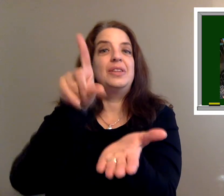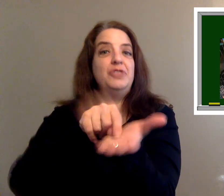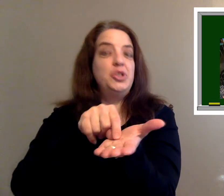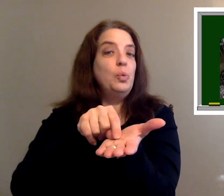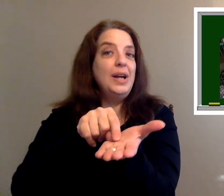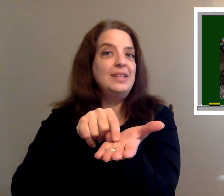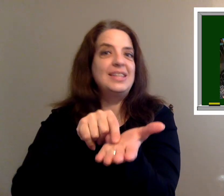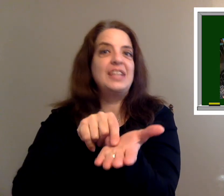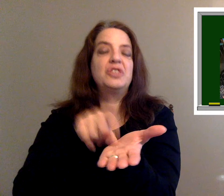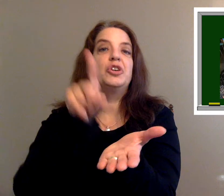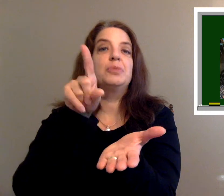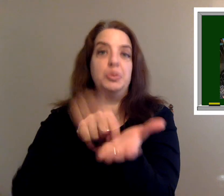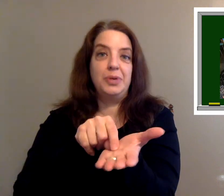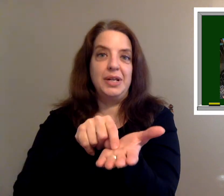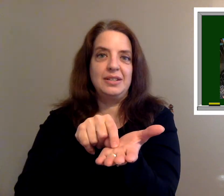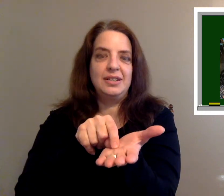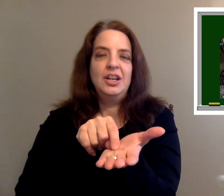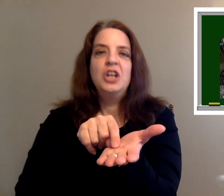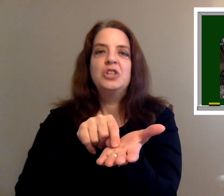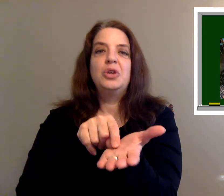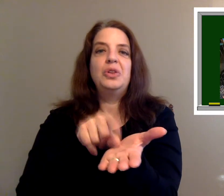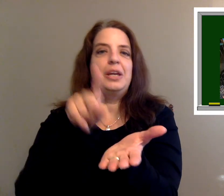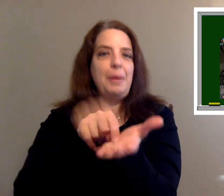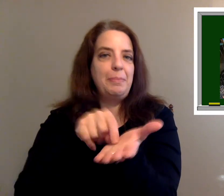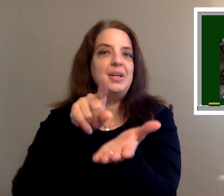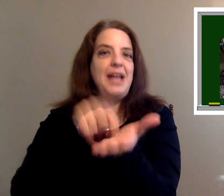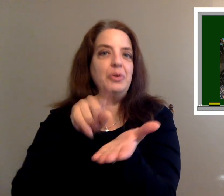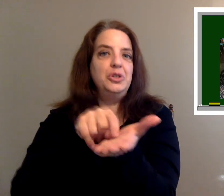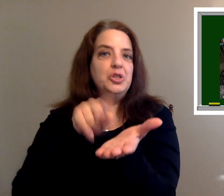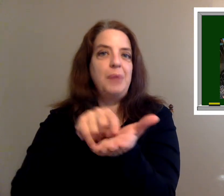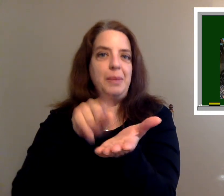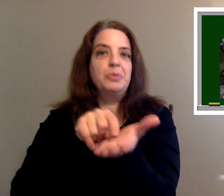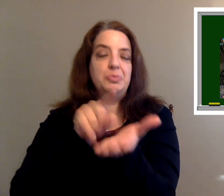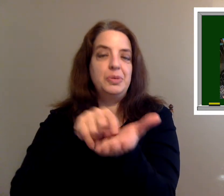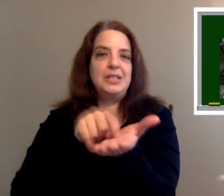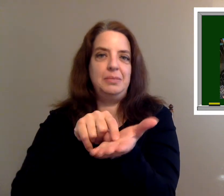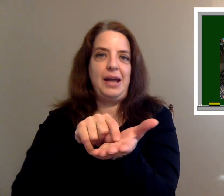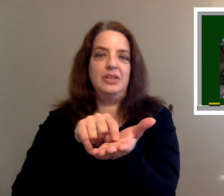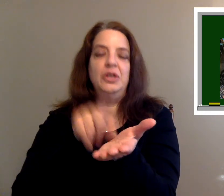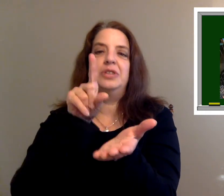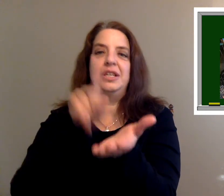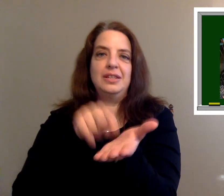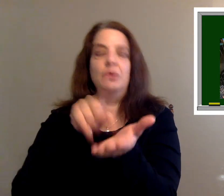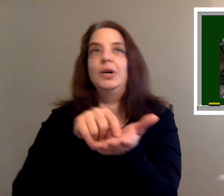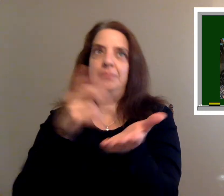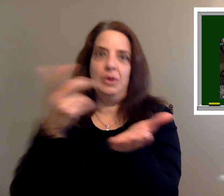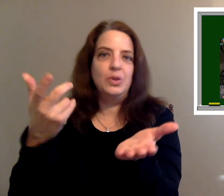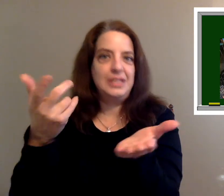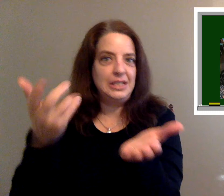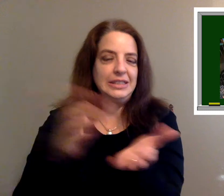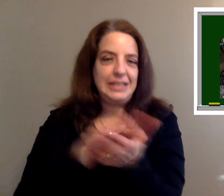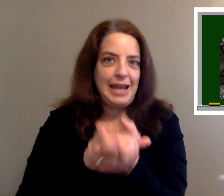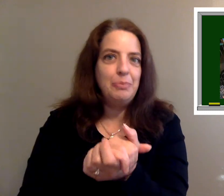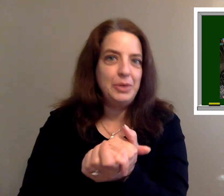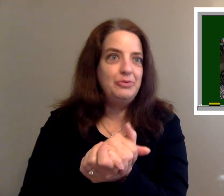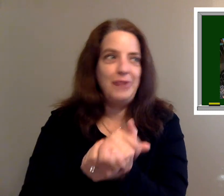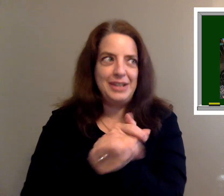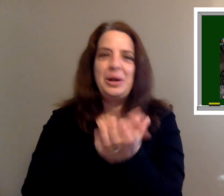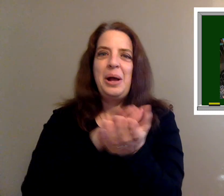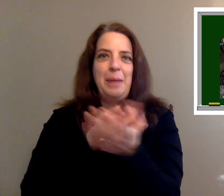do it once, that is the verb to print. So you think about how a newspaper was printed back in the old days, or still today when you find